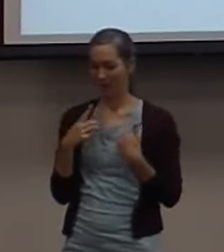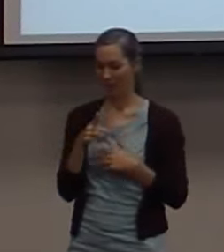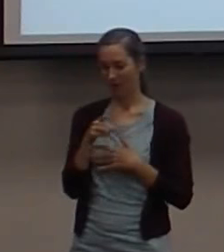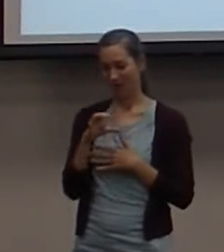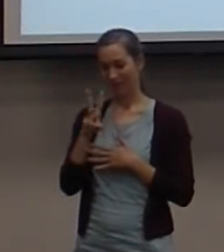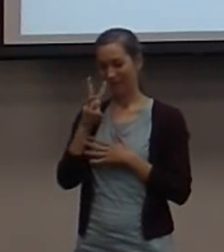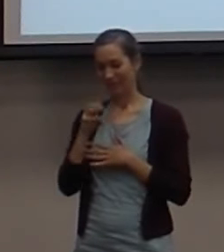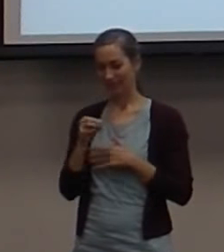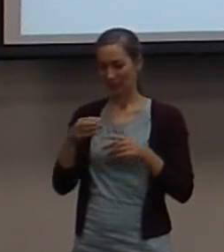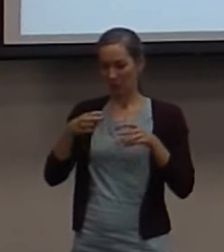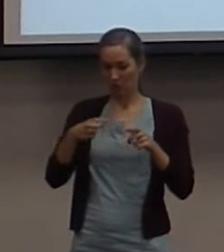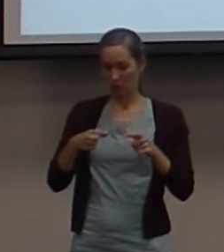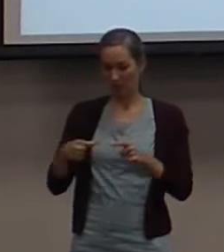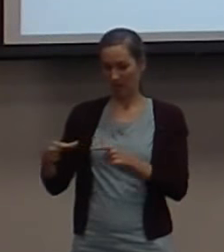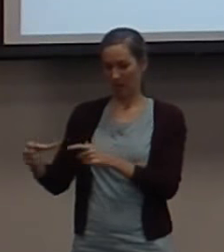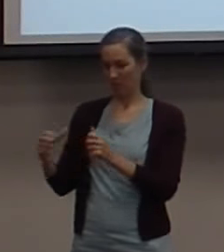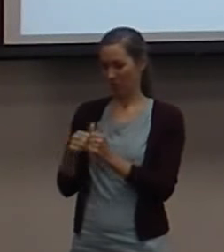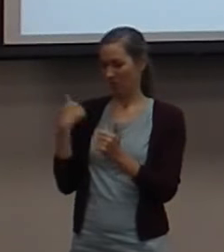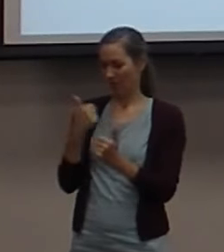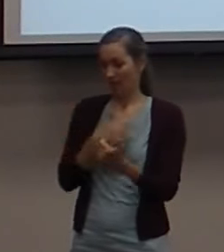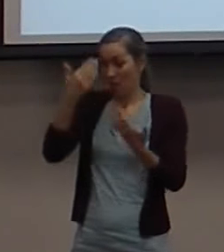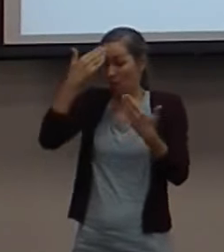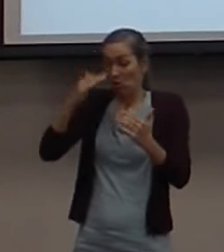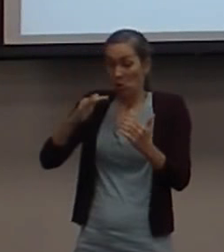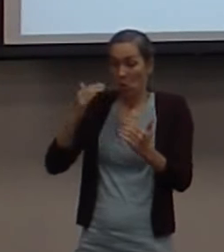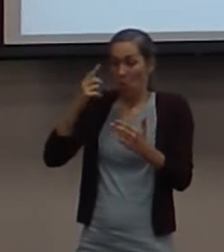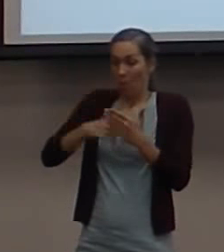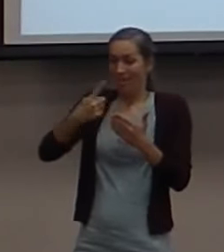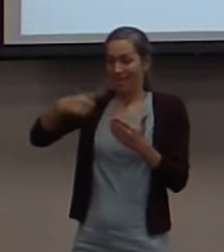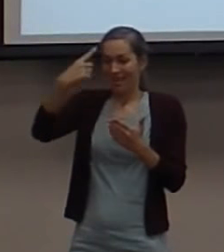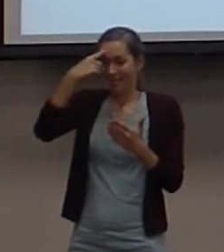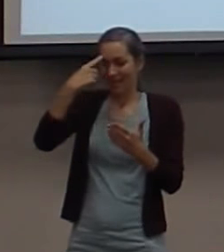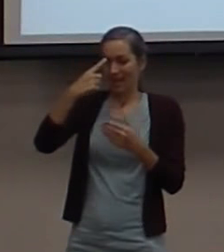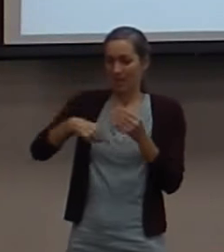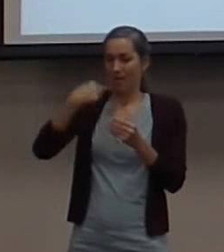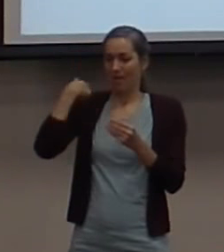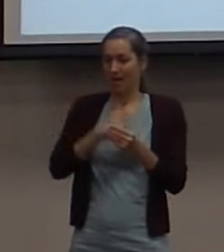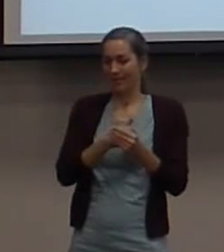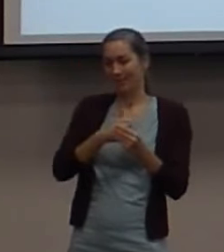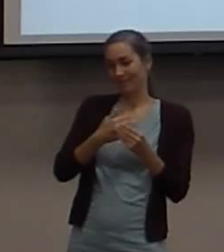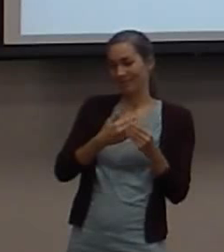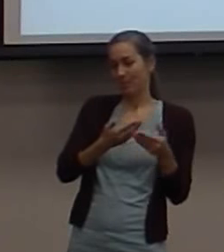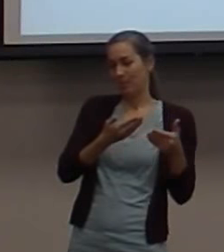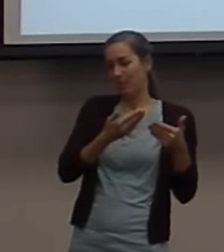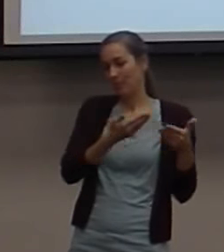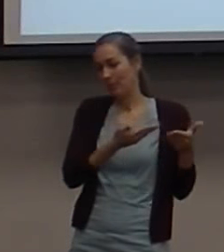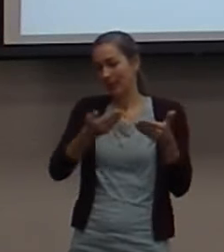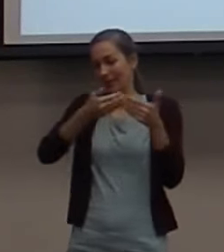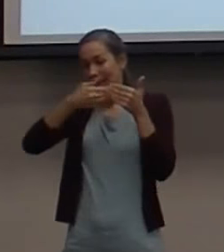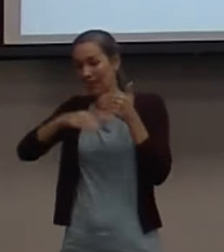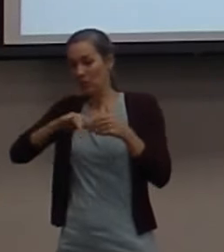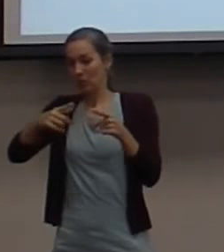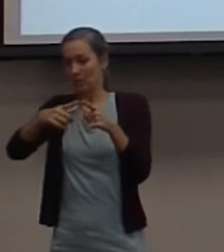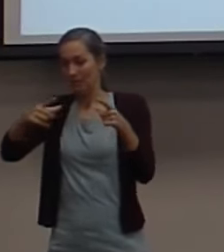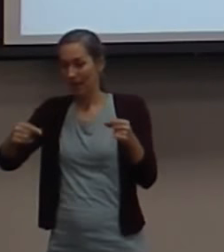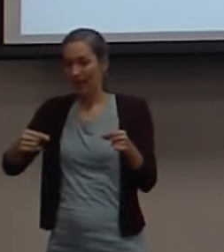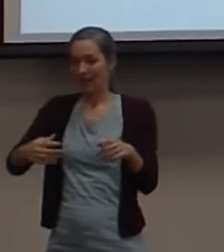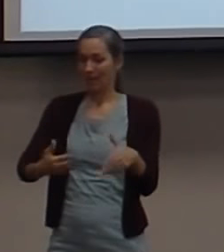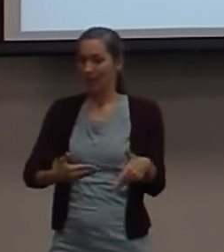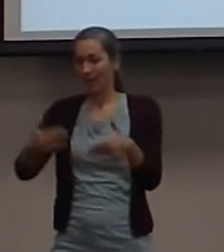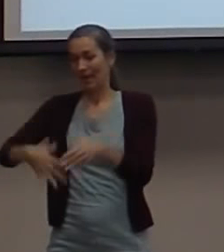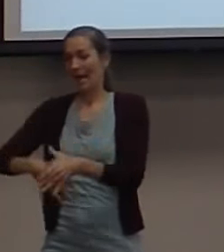knowing how they would respond to us importing and exporting out of Japan. Lord was in control.